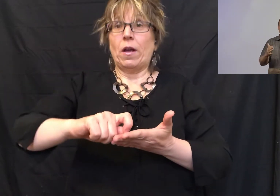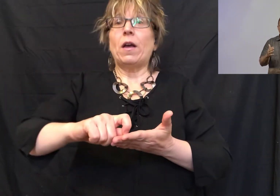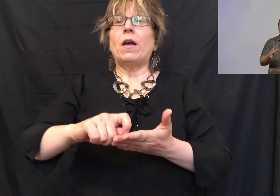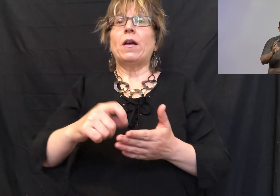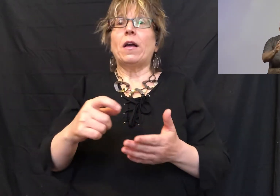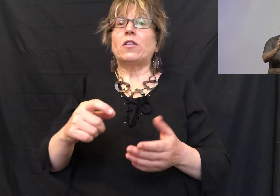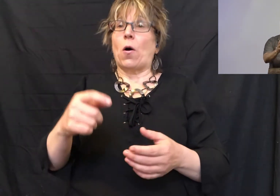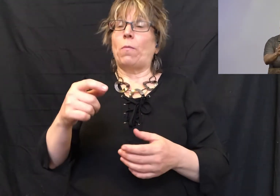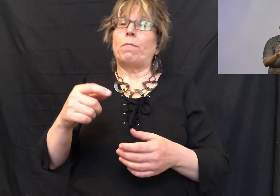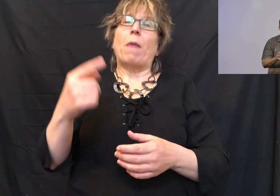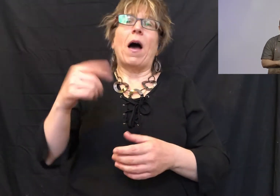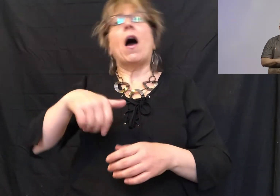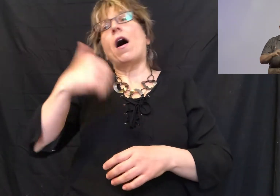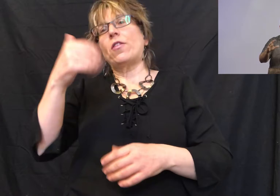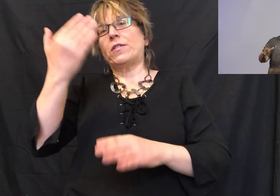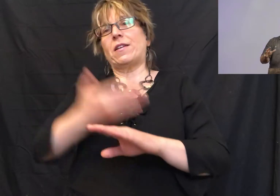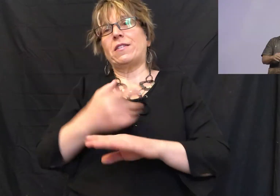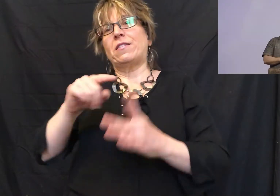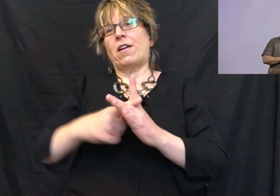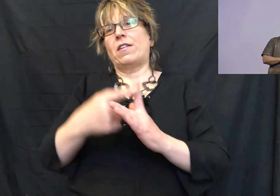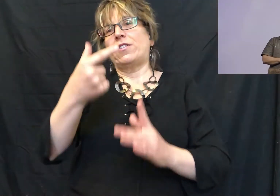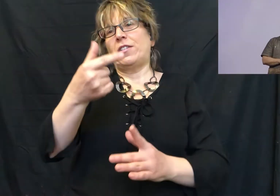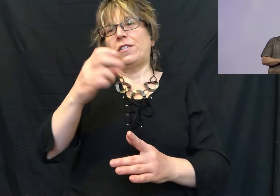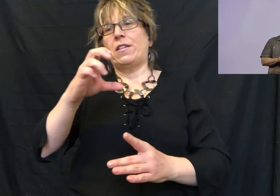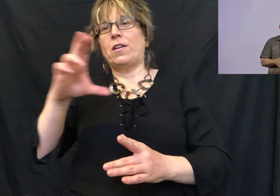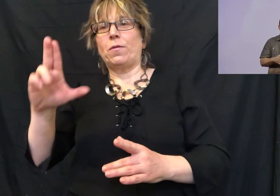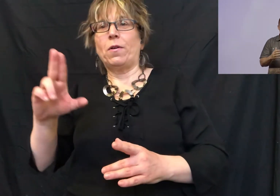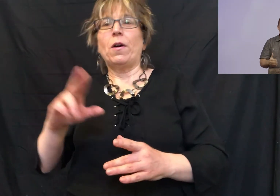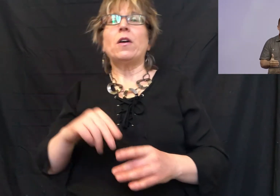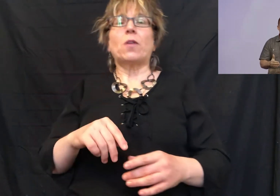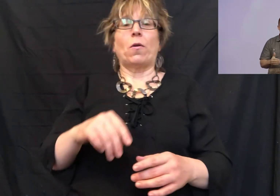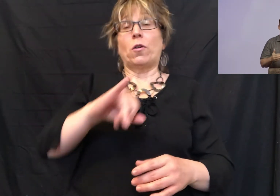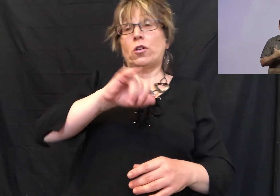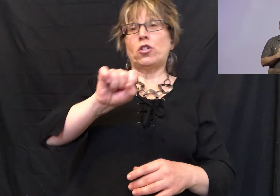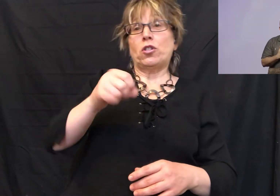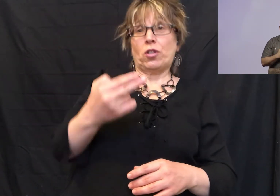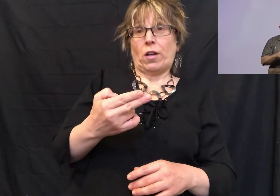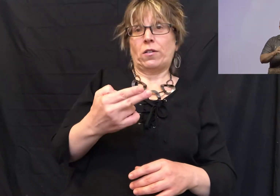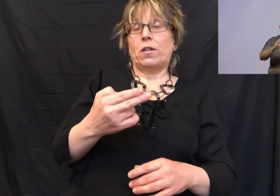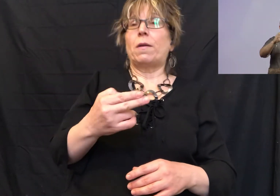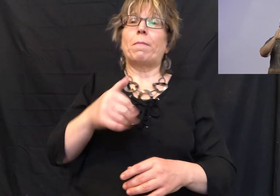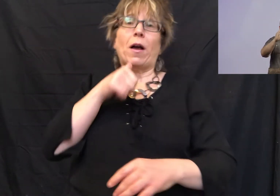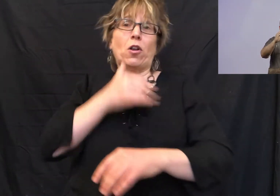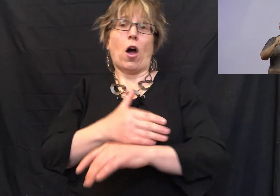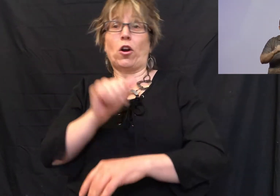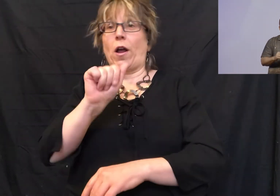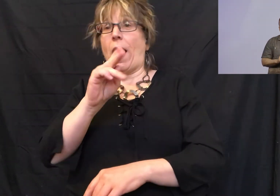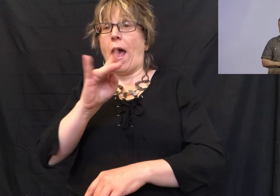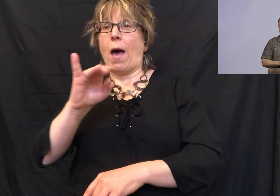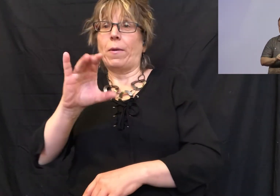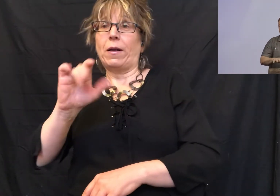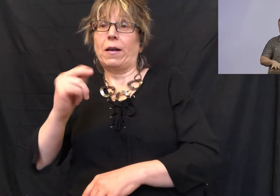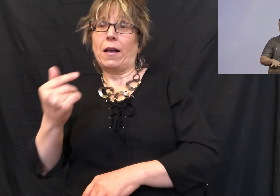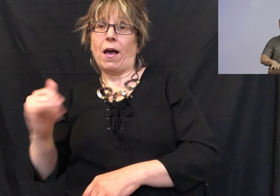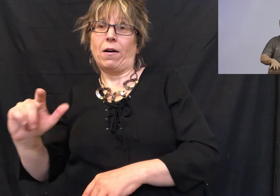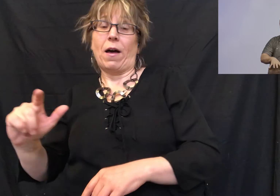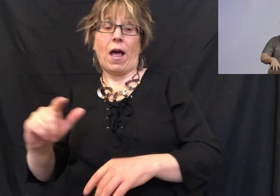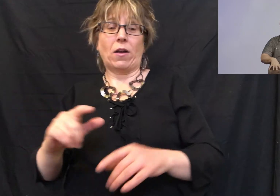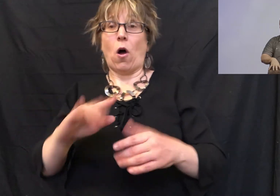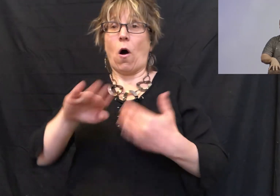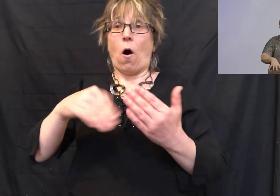Grand Canyon University, she didn't do one for him, but the ones who are living at home, my son Josh, my daughter Abigail, and myself, she wrote note cards and put them with